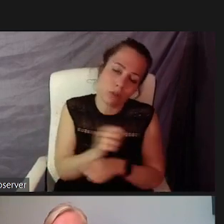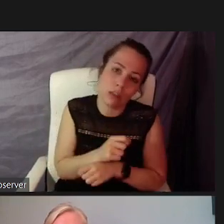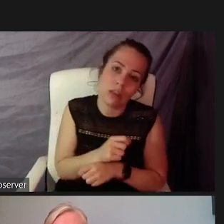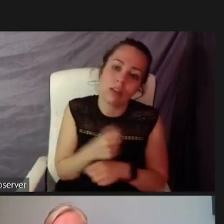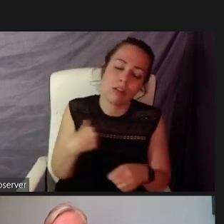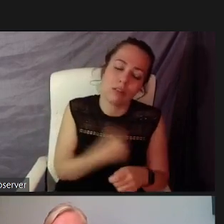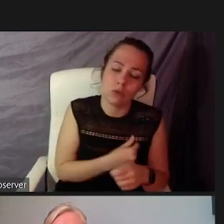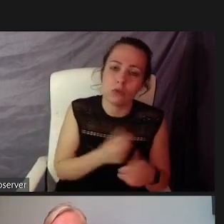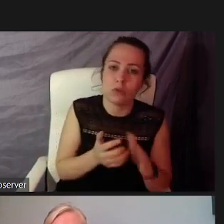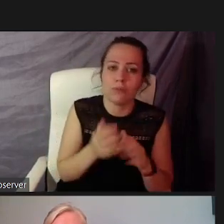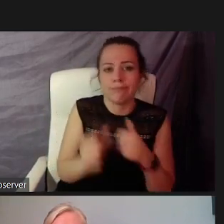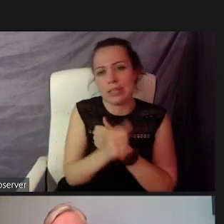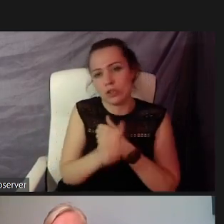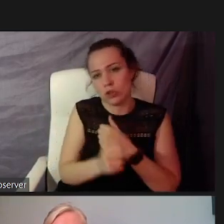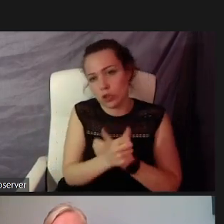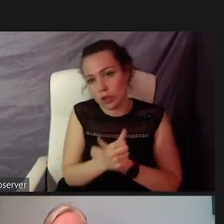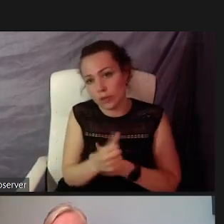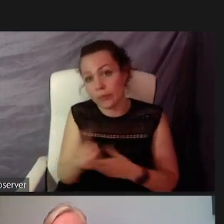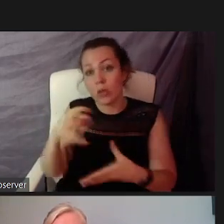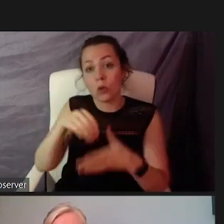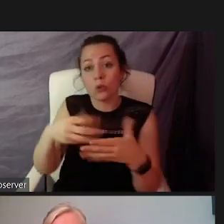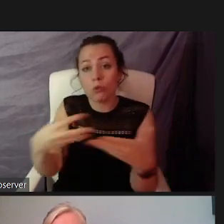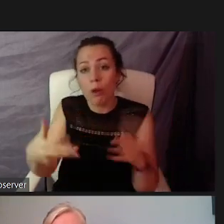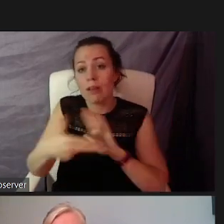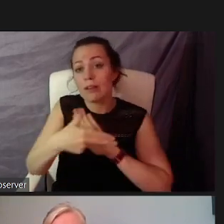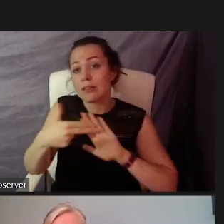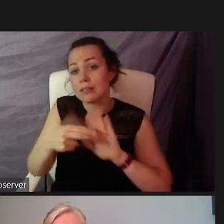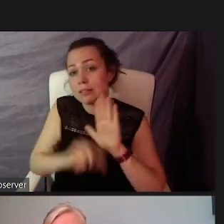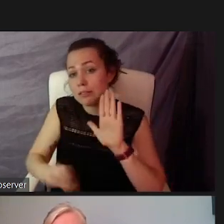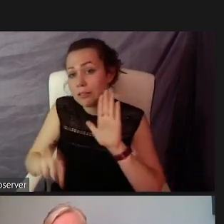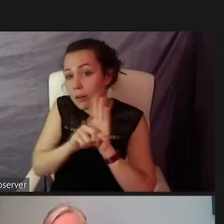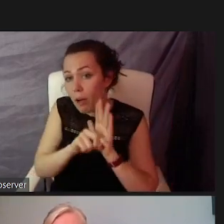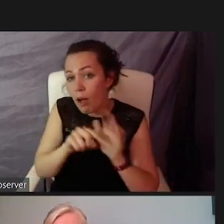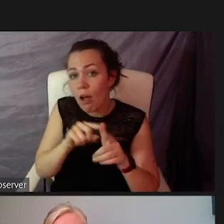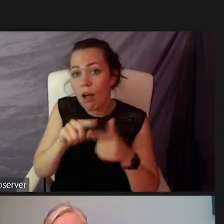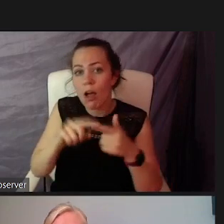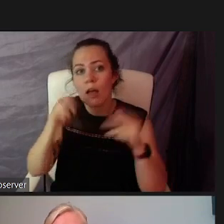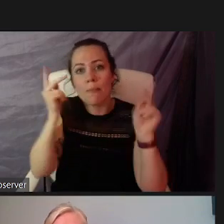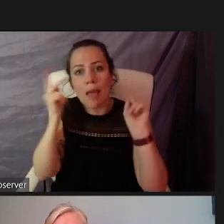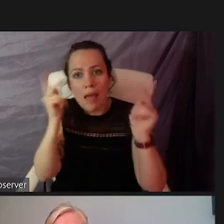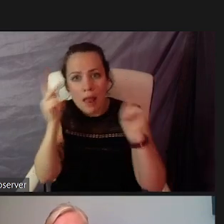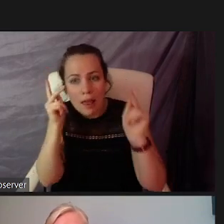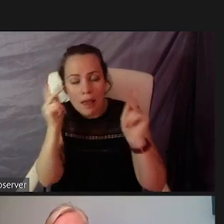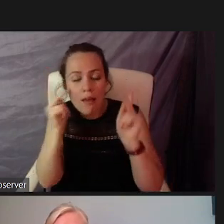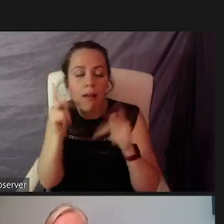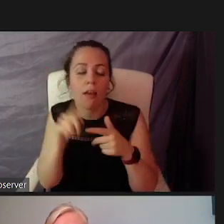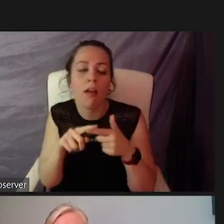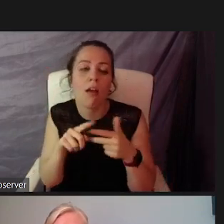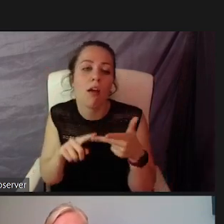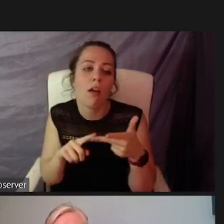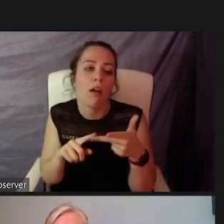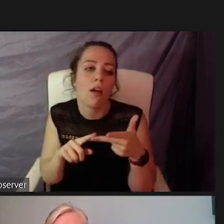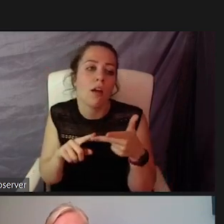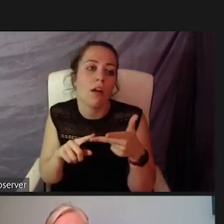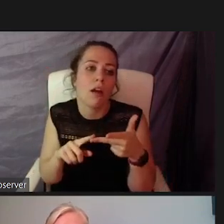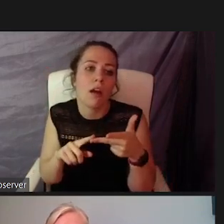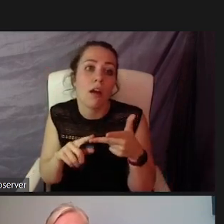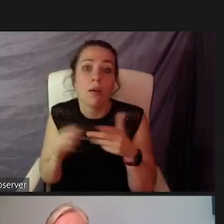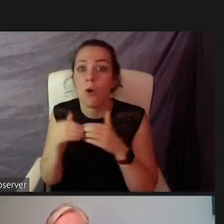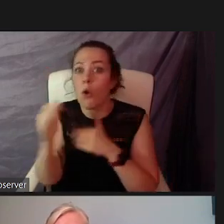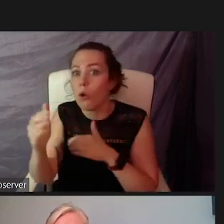stigma. This can include panic-like behaviors. It can include things like